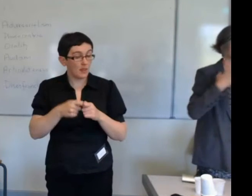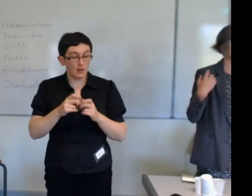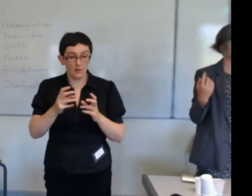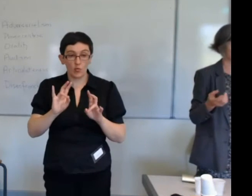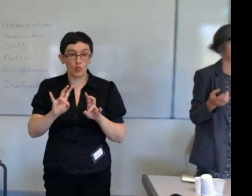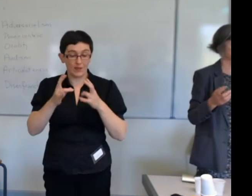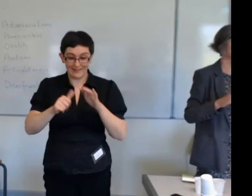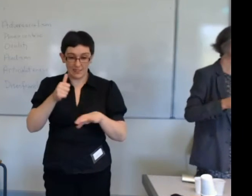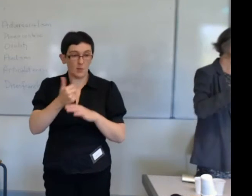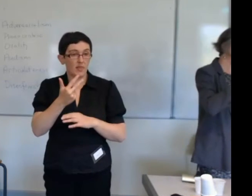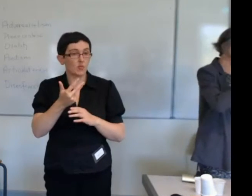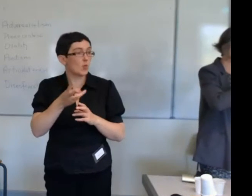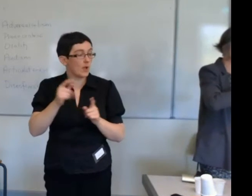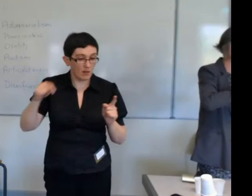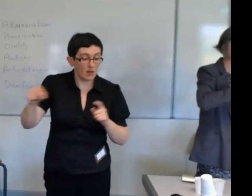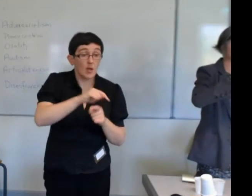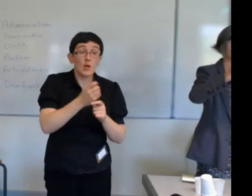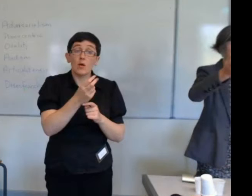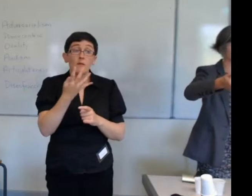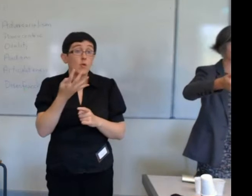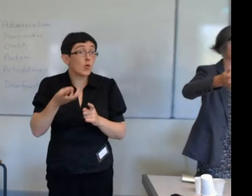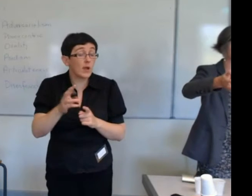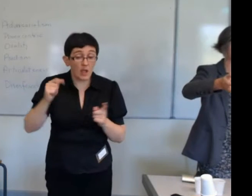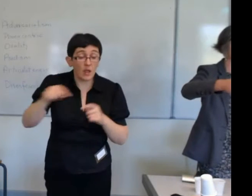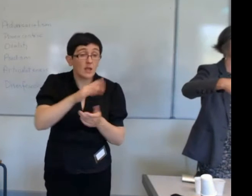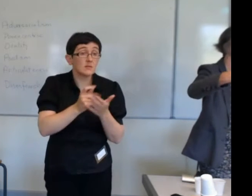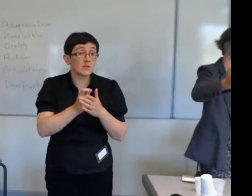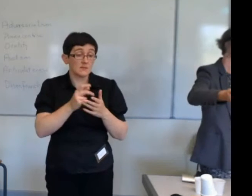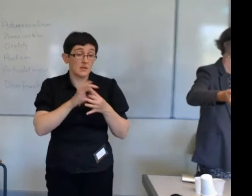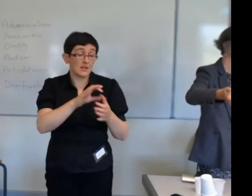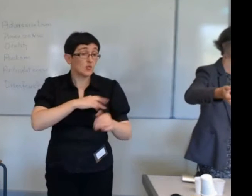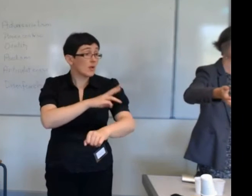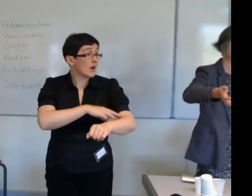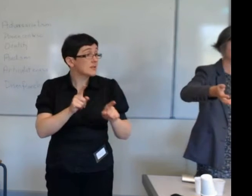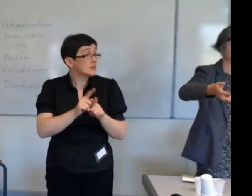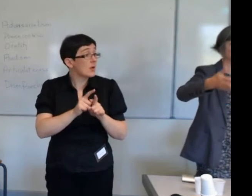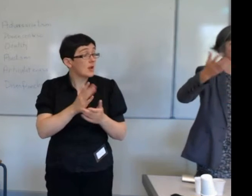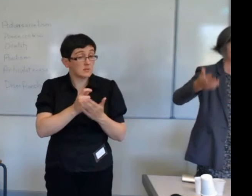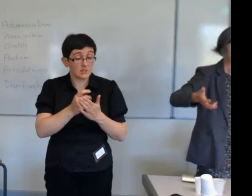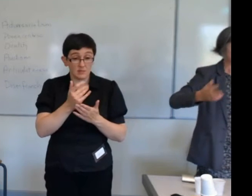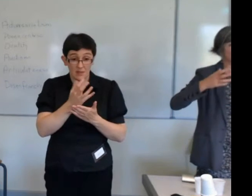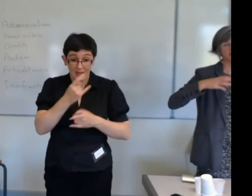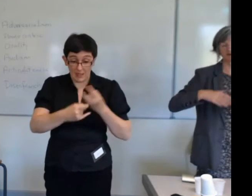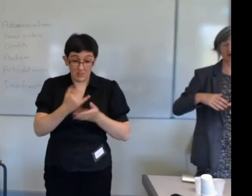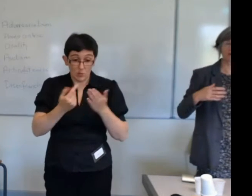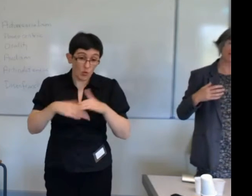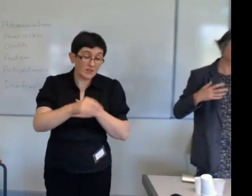three-way conversation or a four-way conversation, and we've linked with the Gardaí if somebody arrives into a station or a refuge